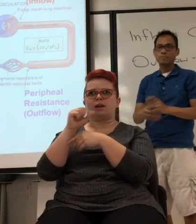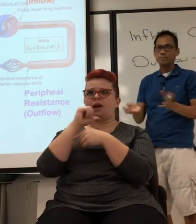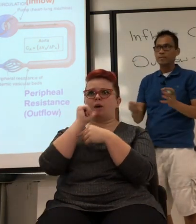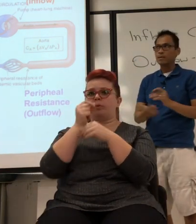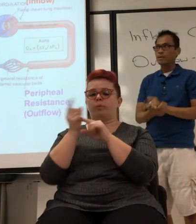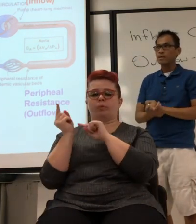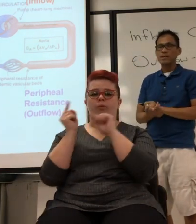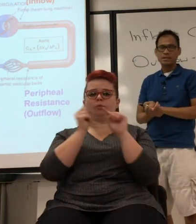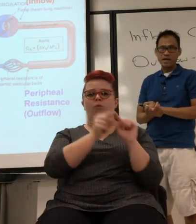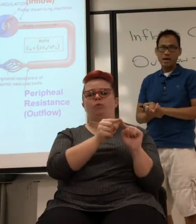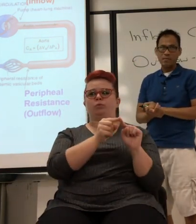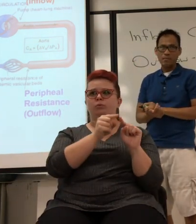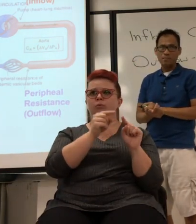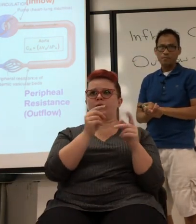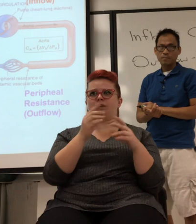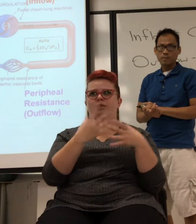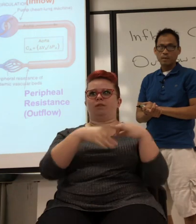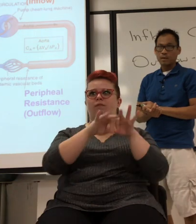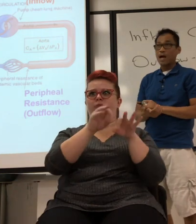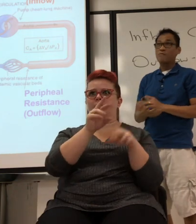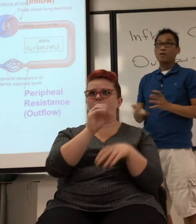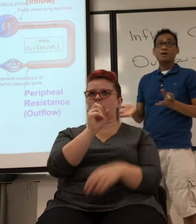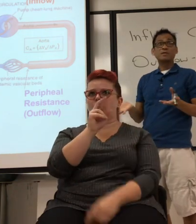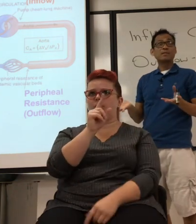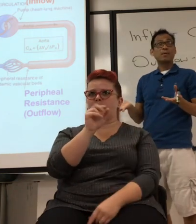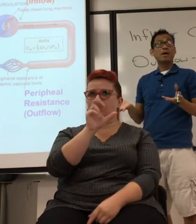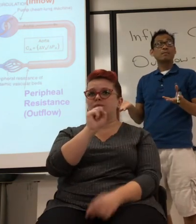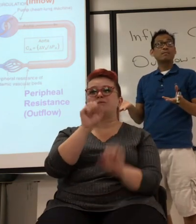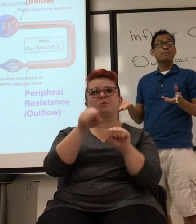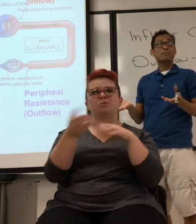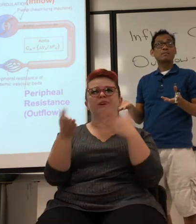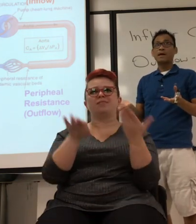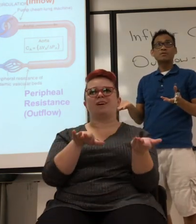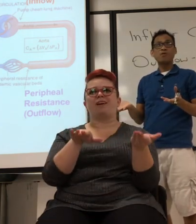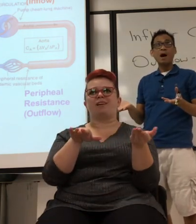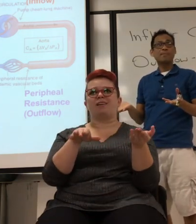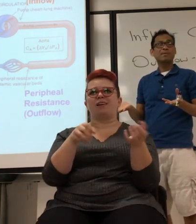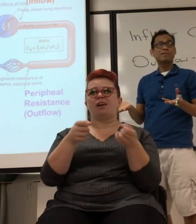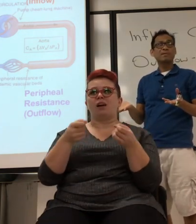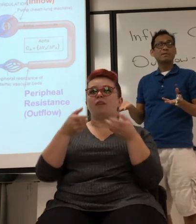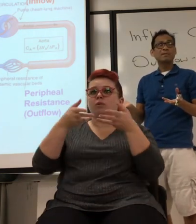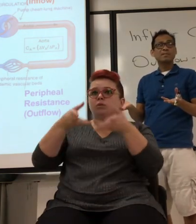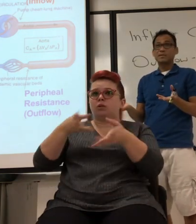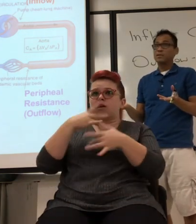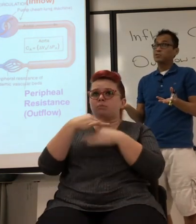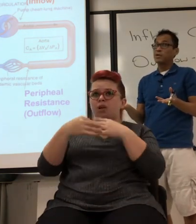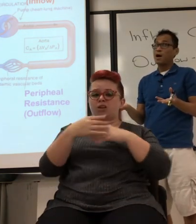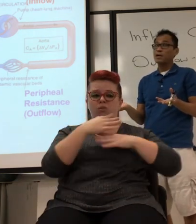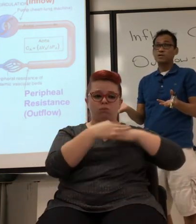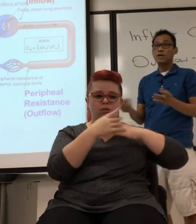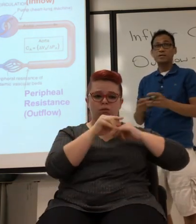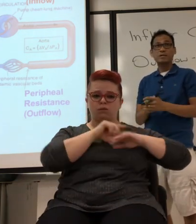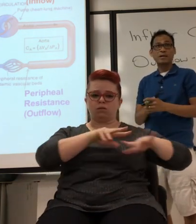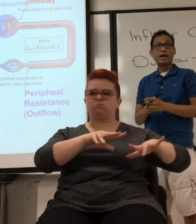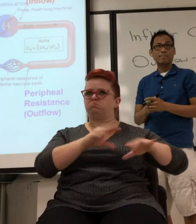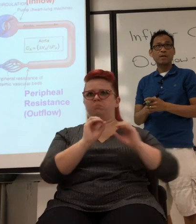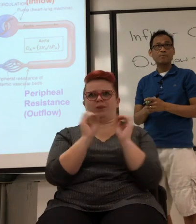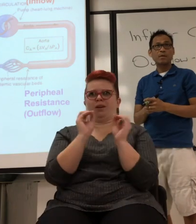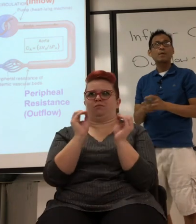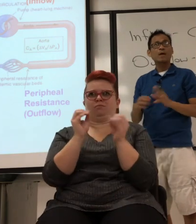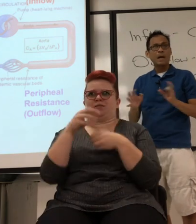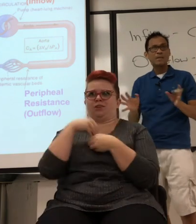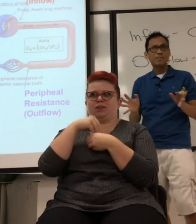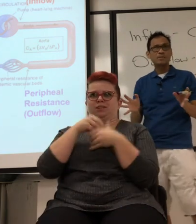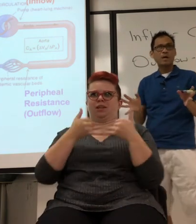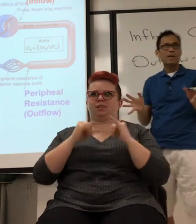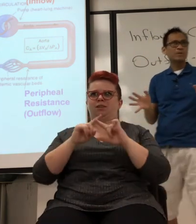shock could lead to death. Have you lost any blood? Not a drop, but it's still shock. Shock is still a lack of blood